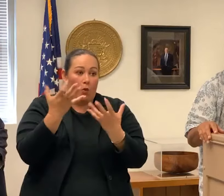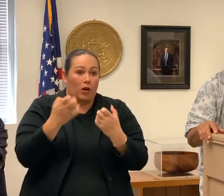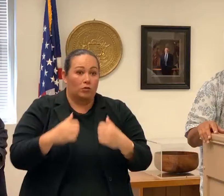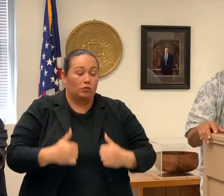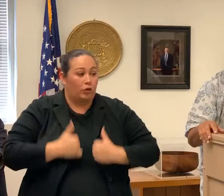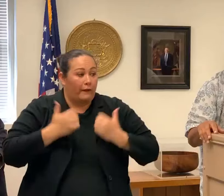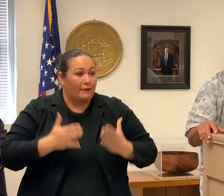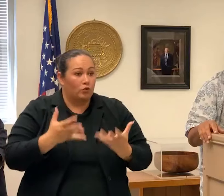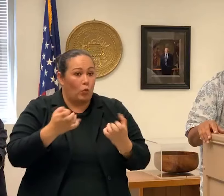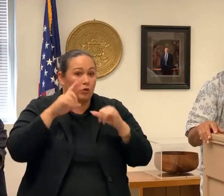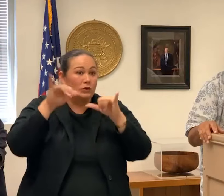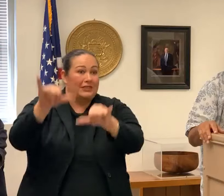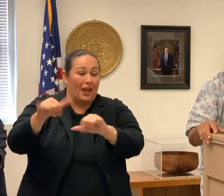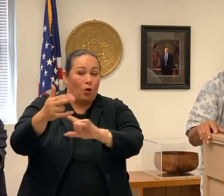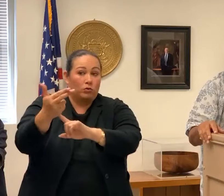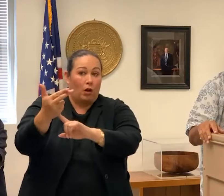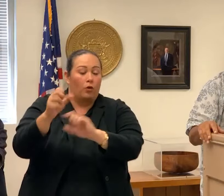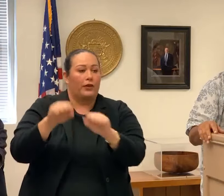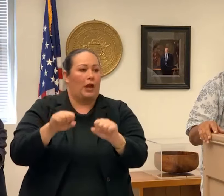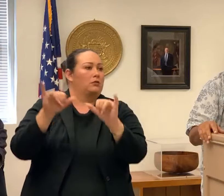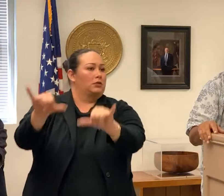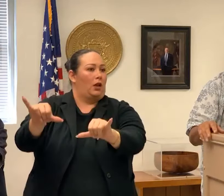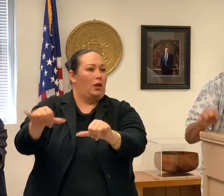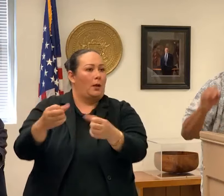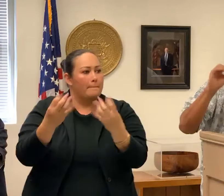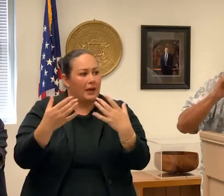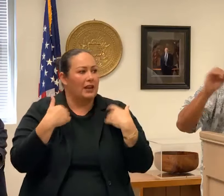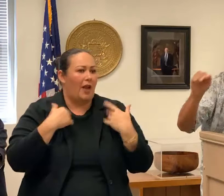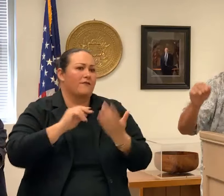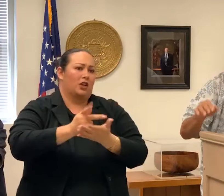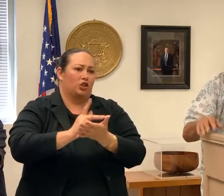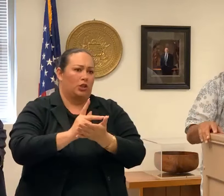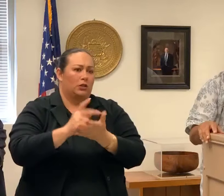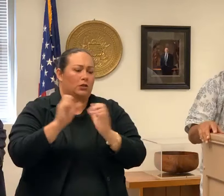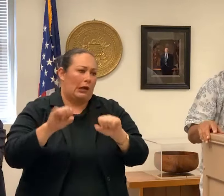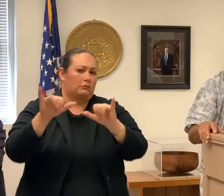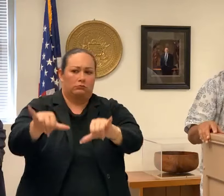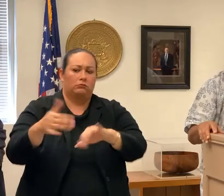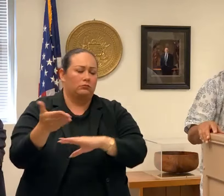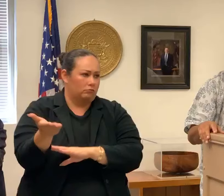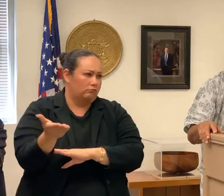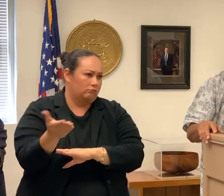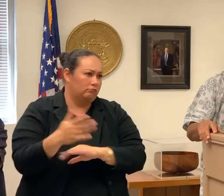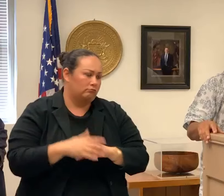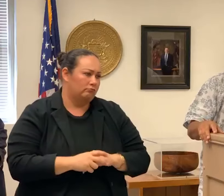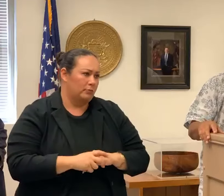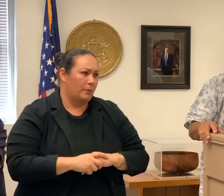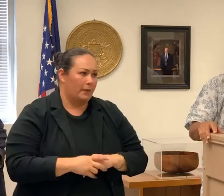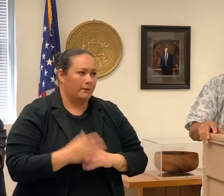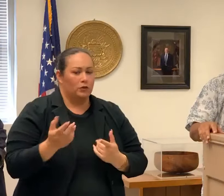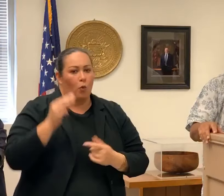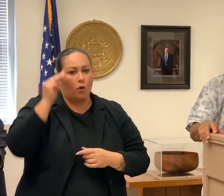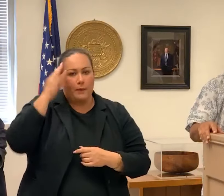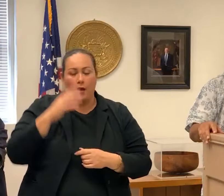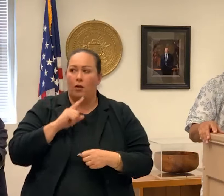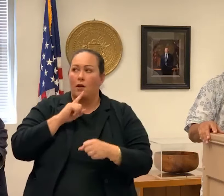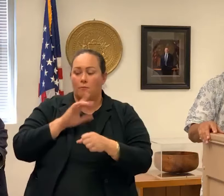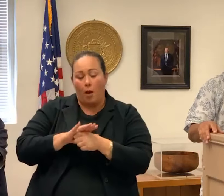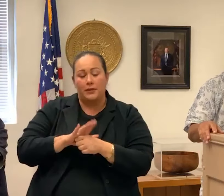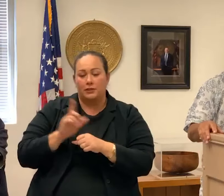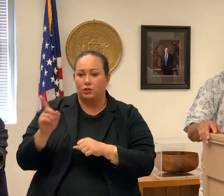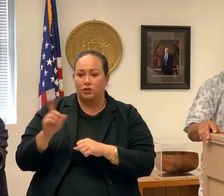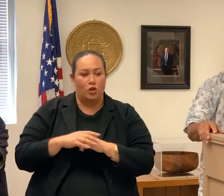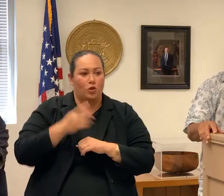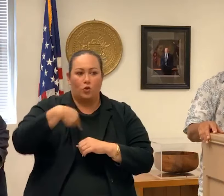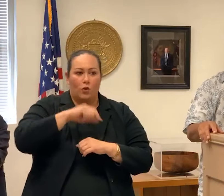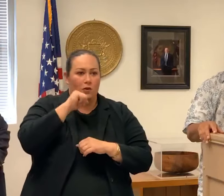can stay. And many of those rooms have kitchens. So that's what we're trying to do now. And Mayor Bissen, I promise you, we're